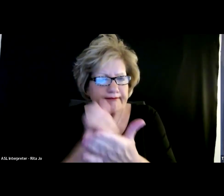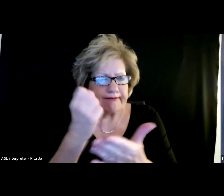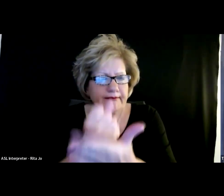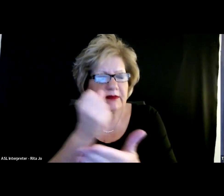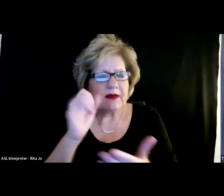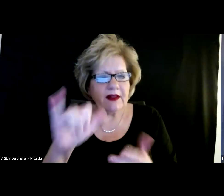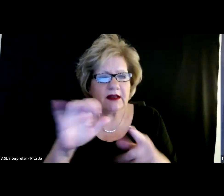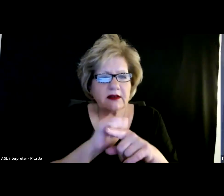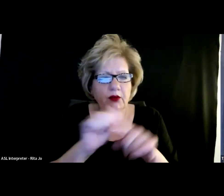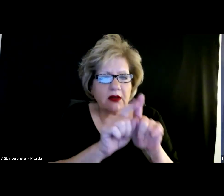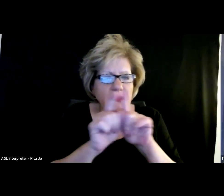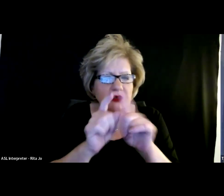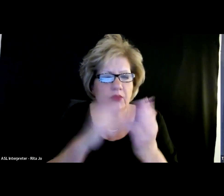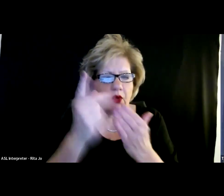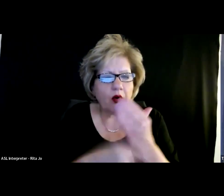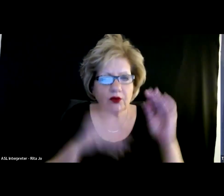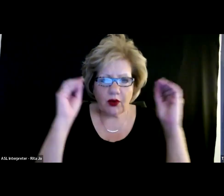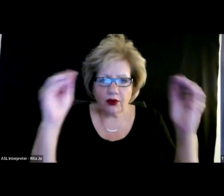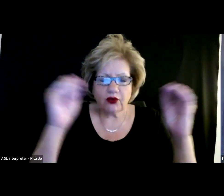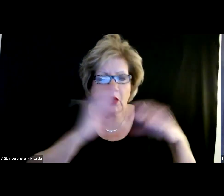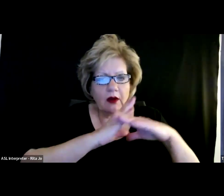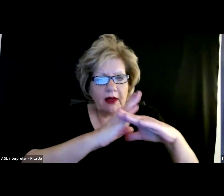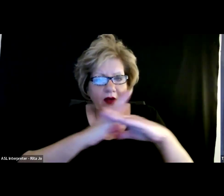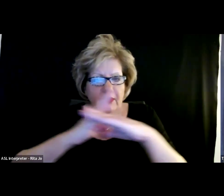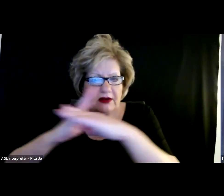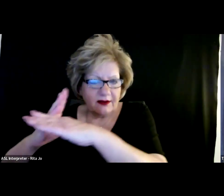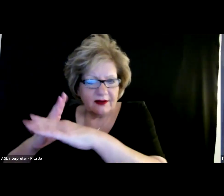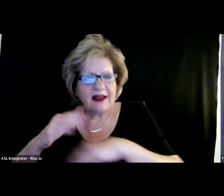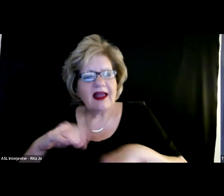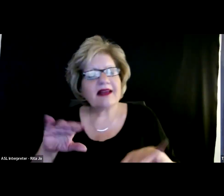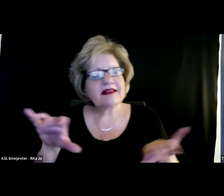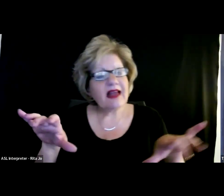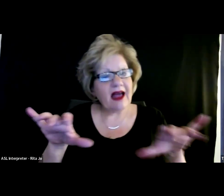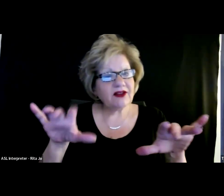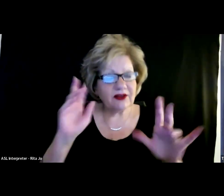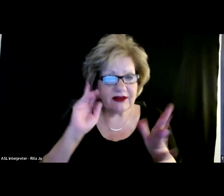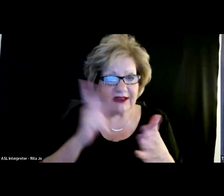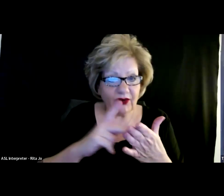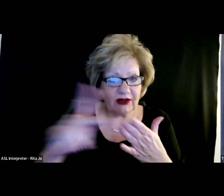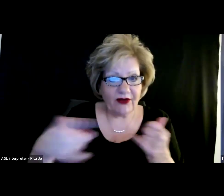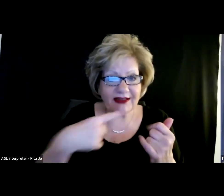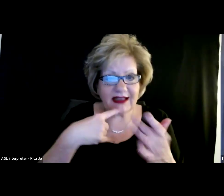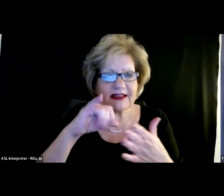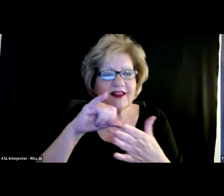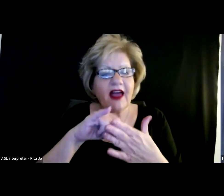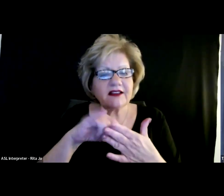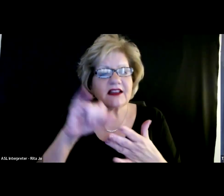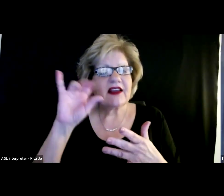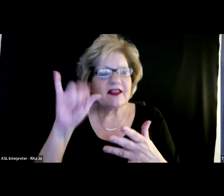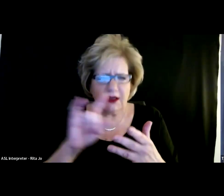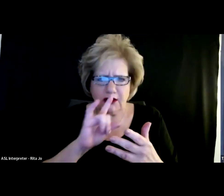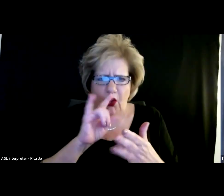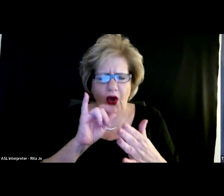programs without barriers. As Acting Secretary Sue says often, registered apprenticeships are the superhighways of